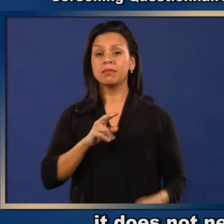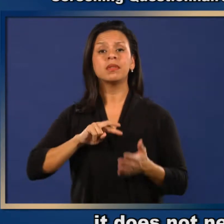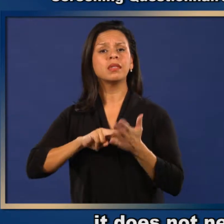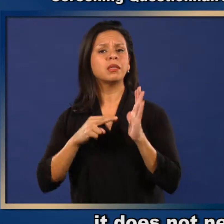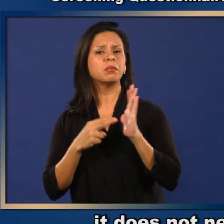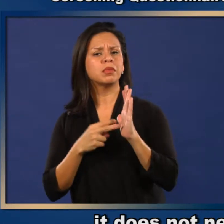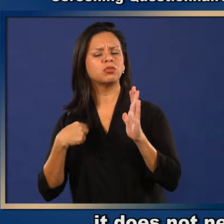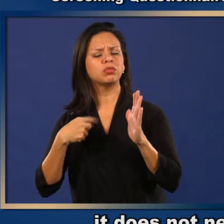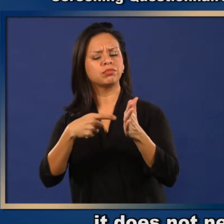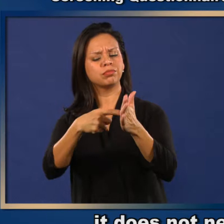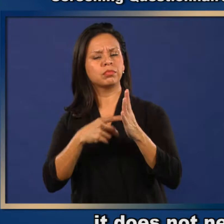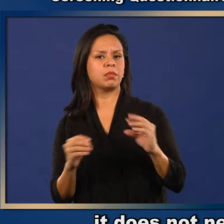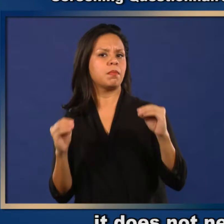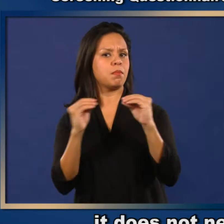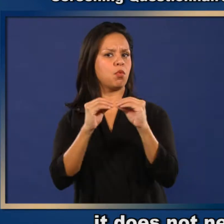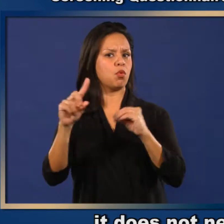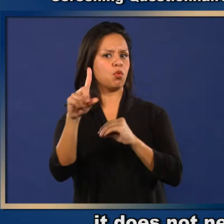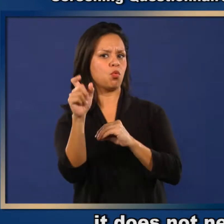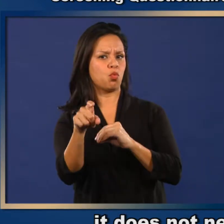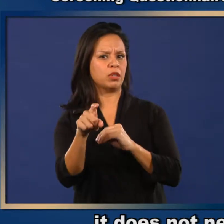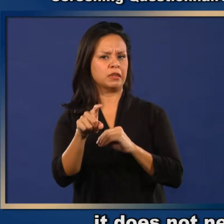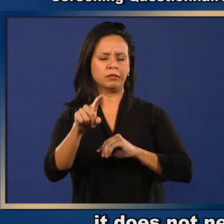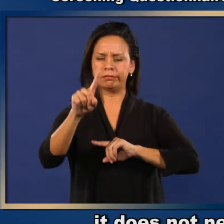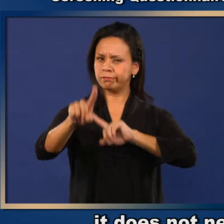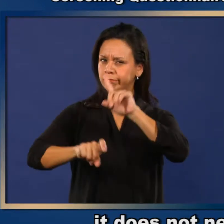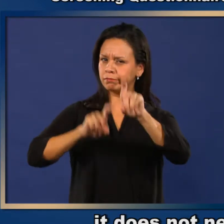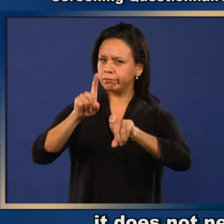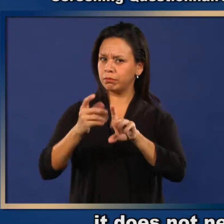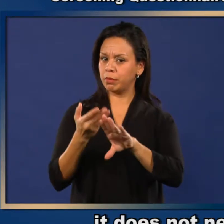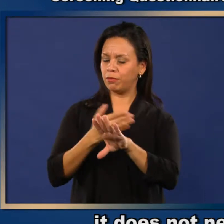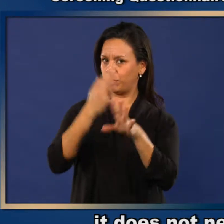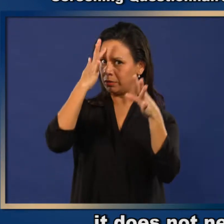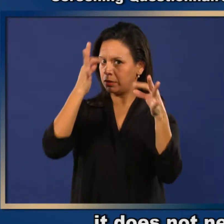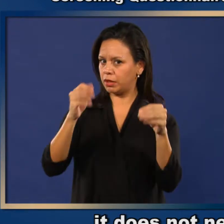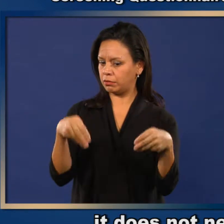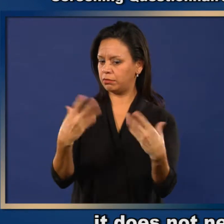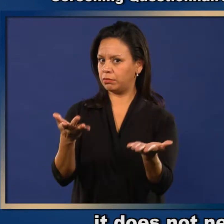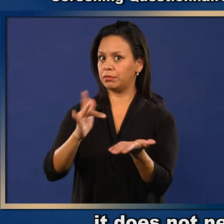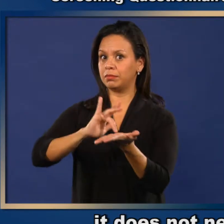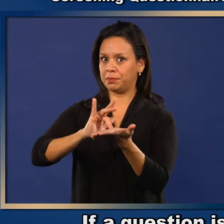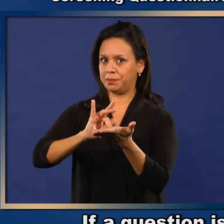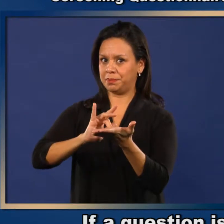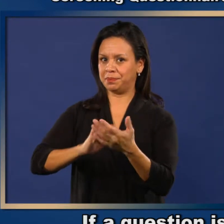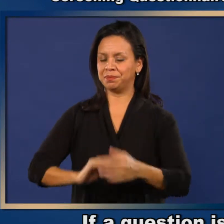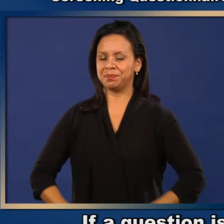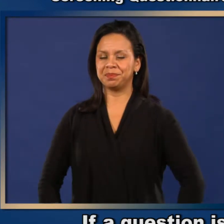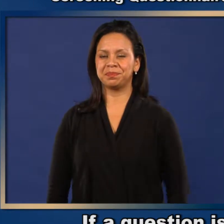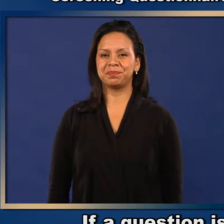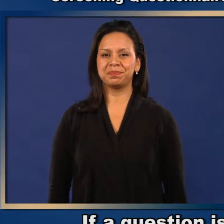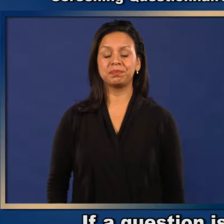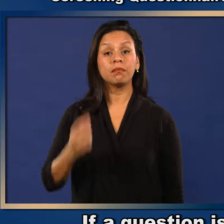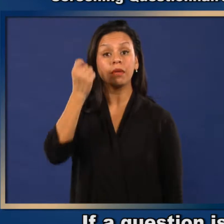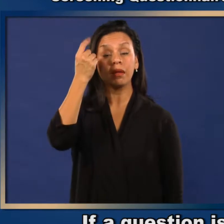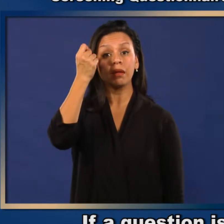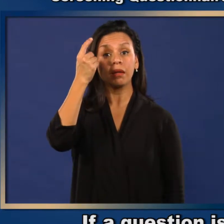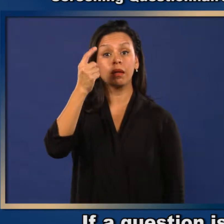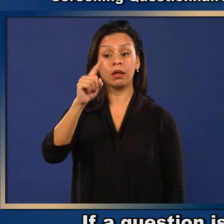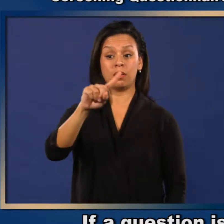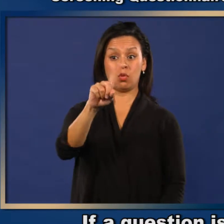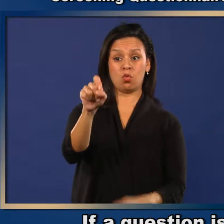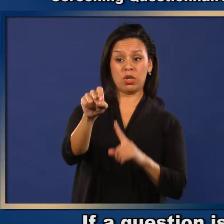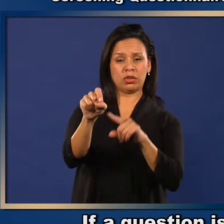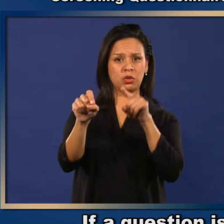It just means additional questions must be asked. If a question is not